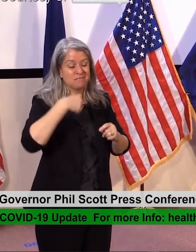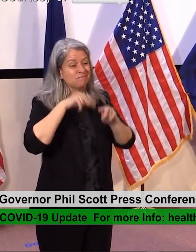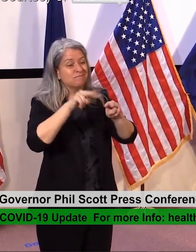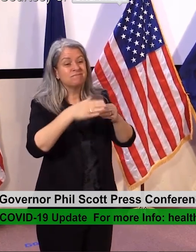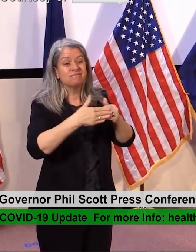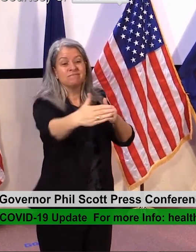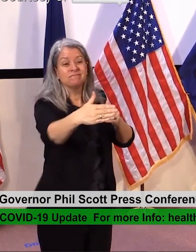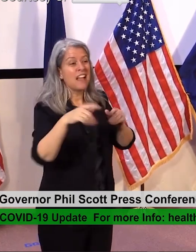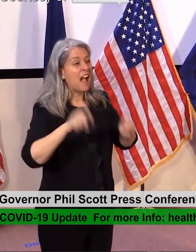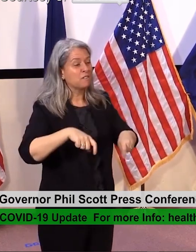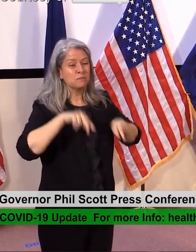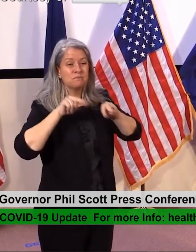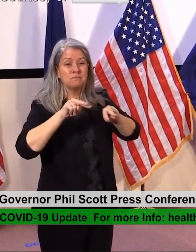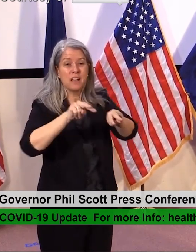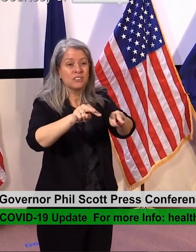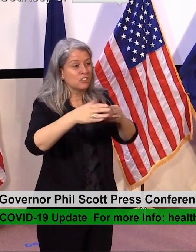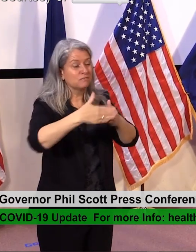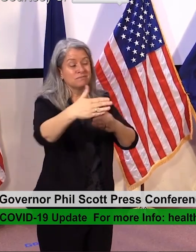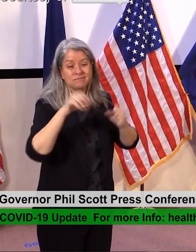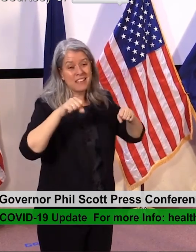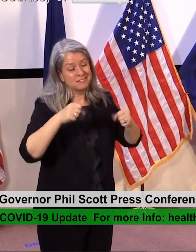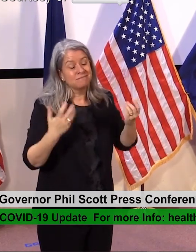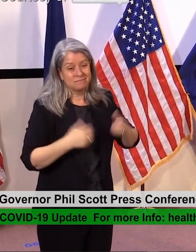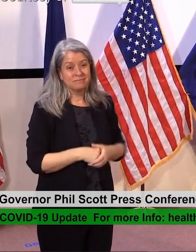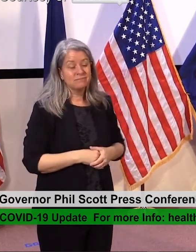going to have to monitor this for quite some time.